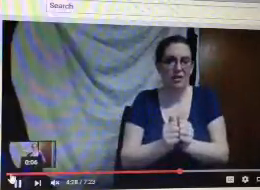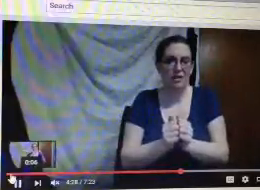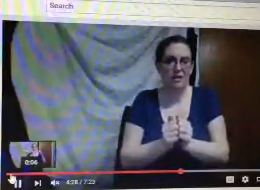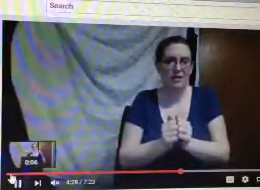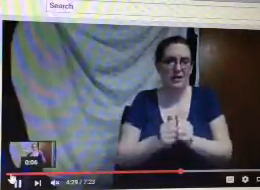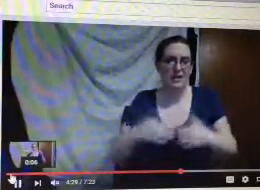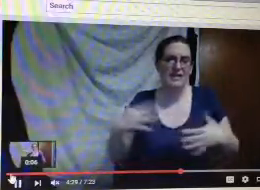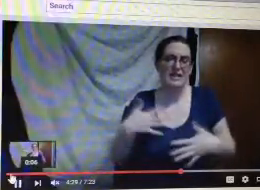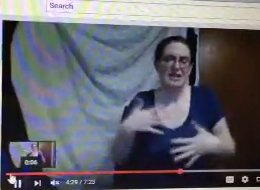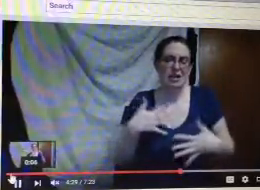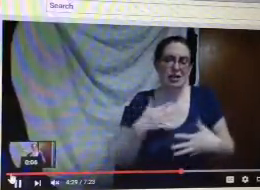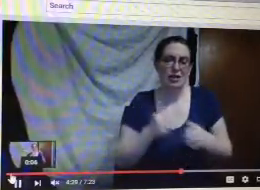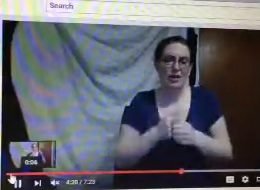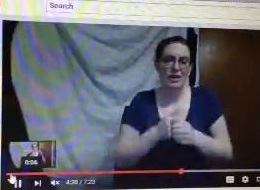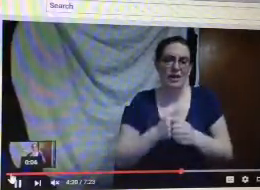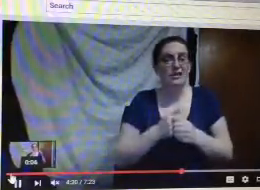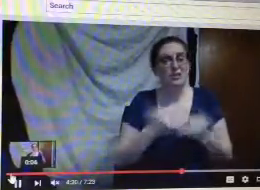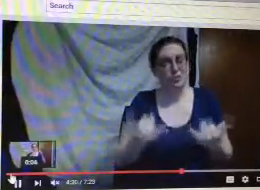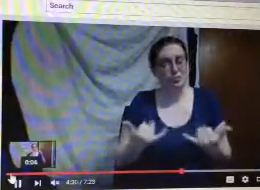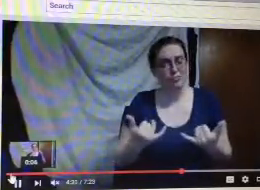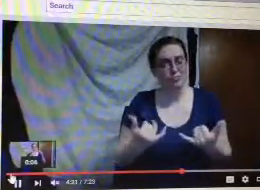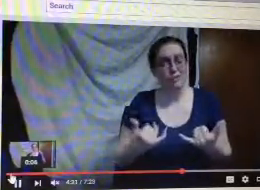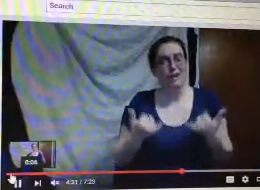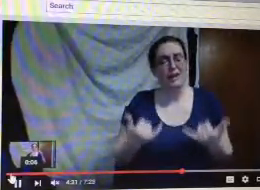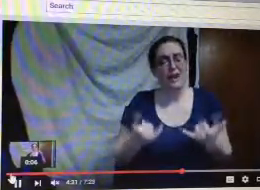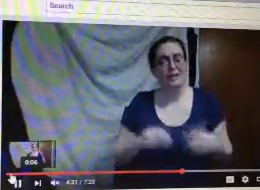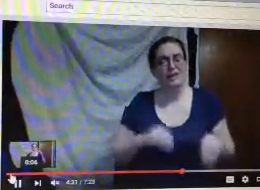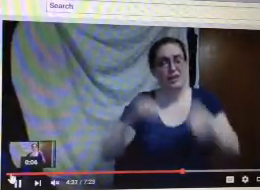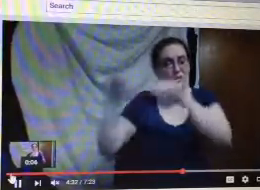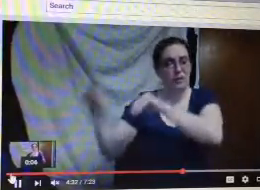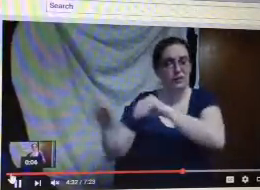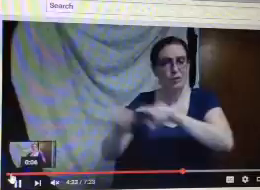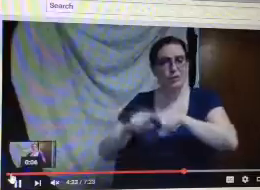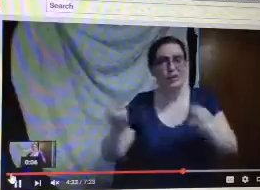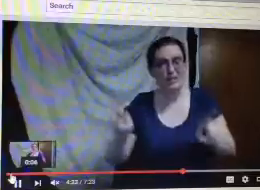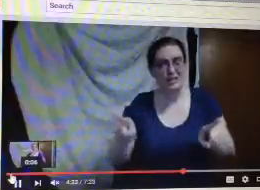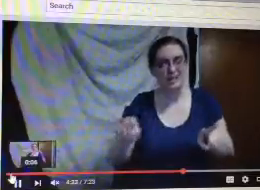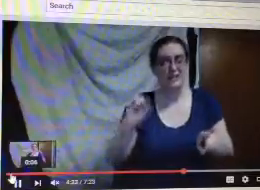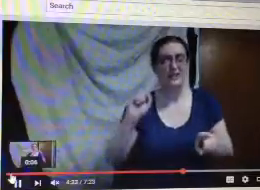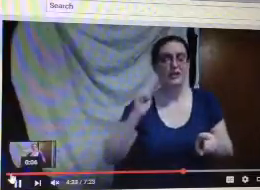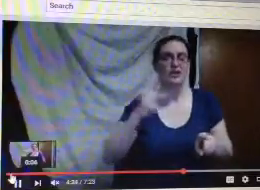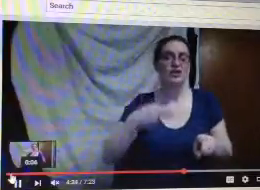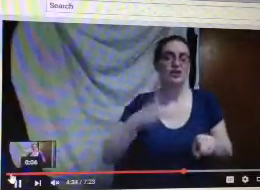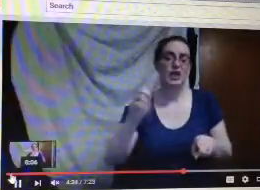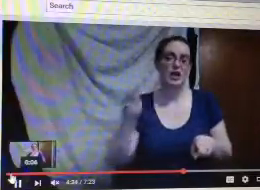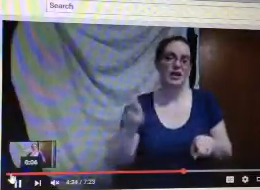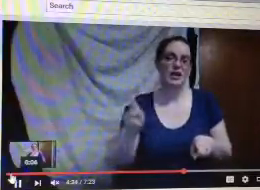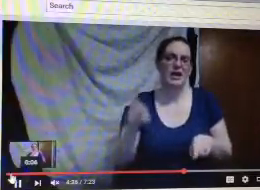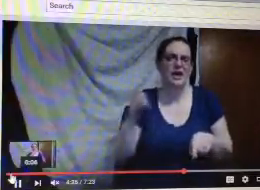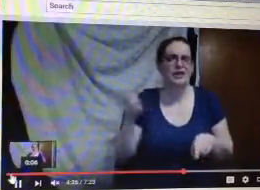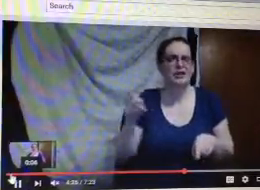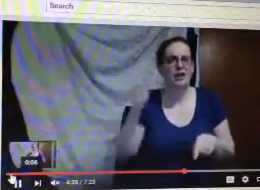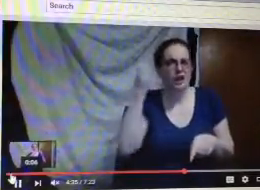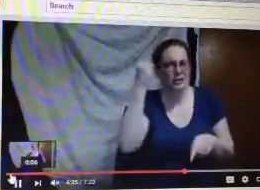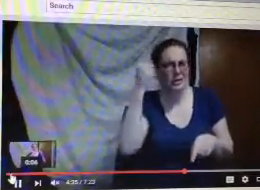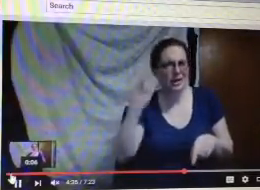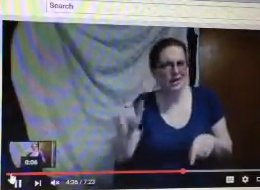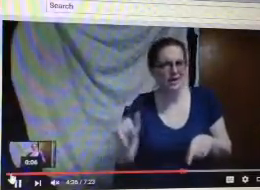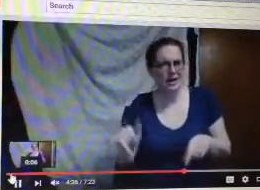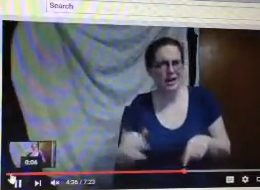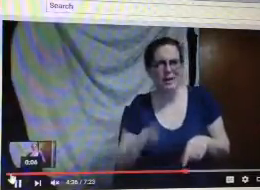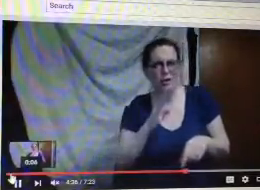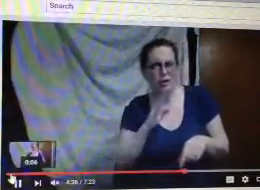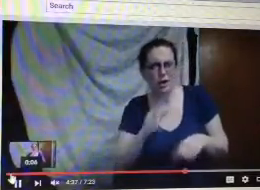She'll have to change it's a big, scary change, and move to a different